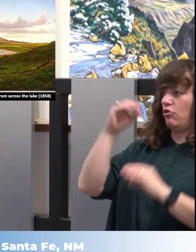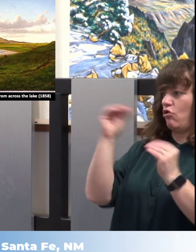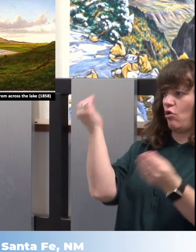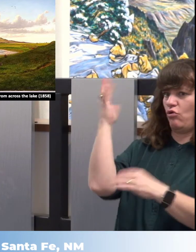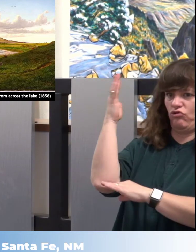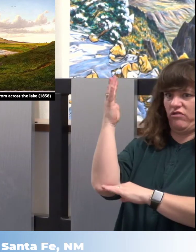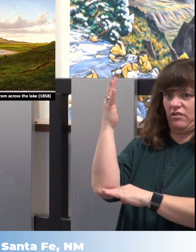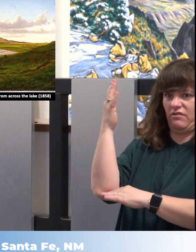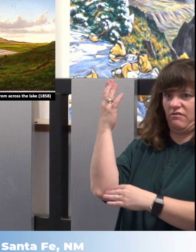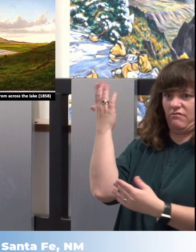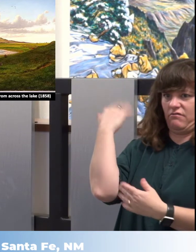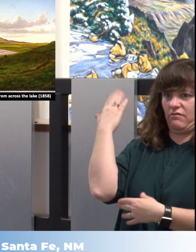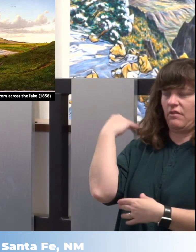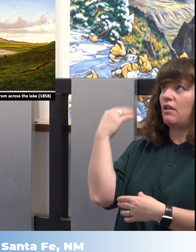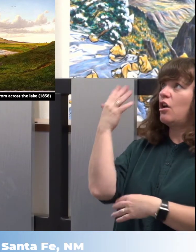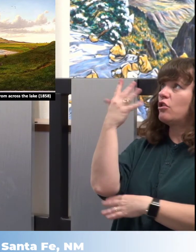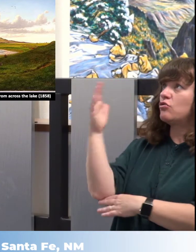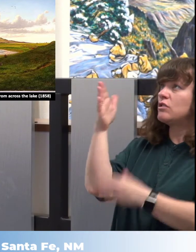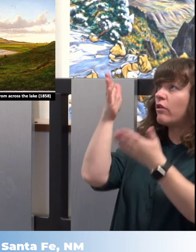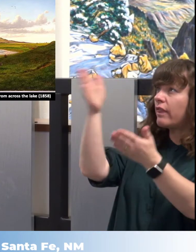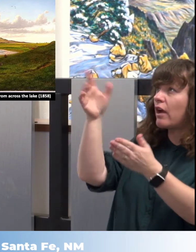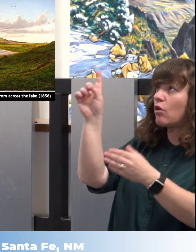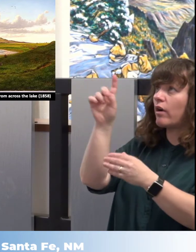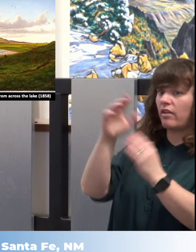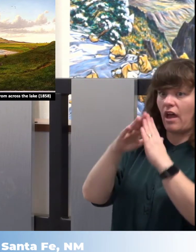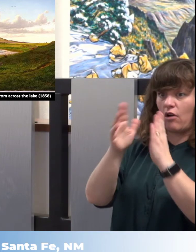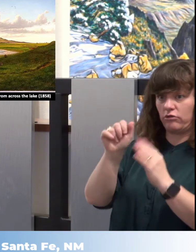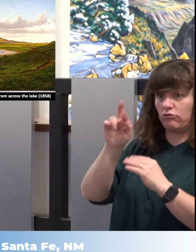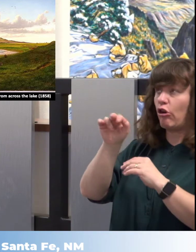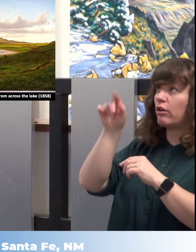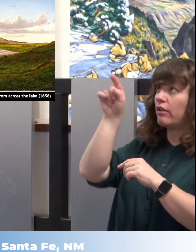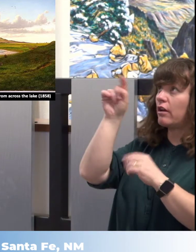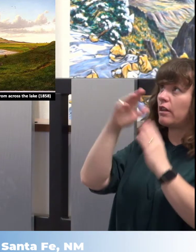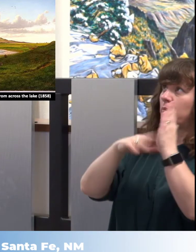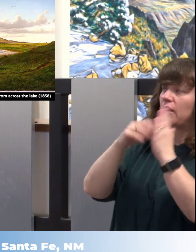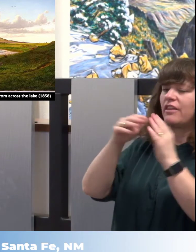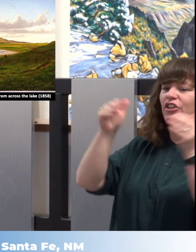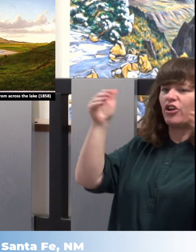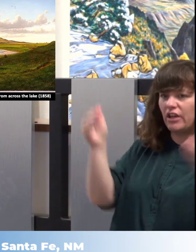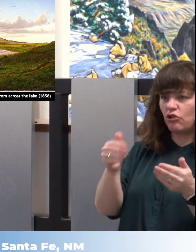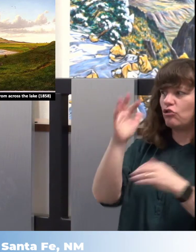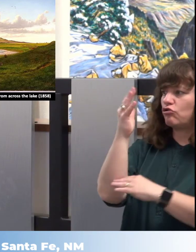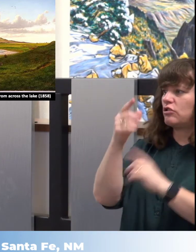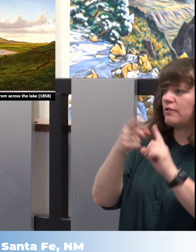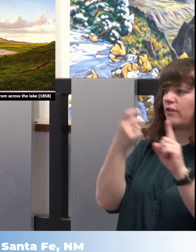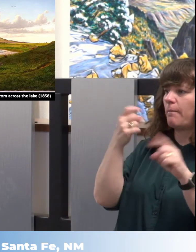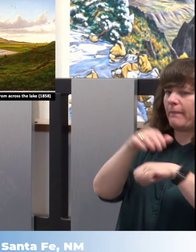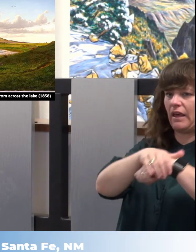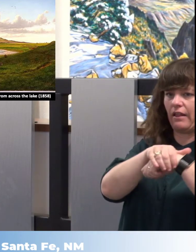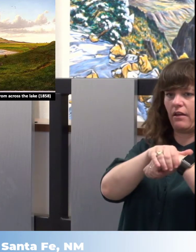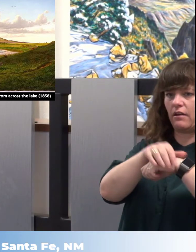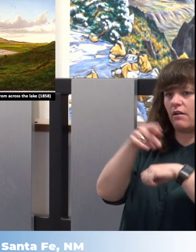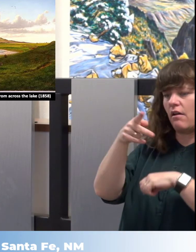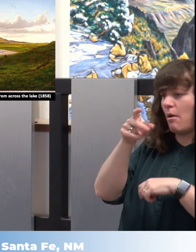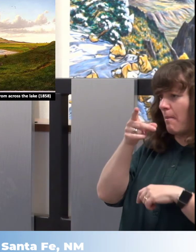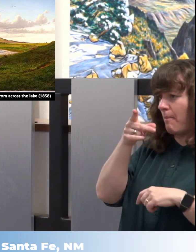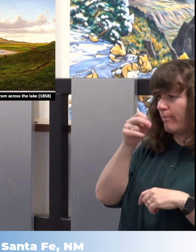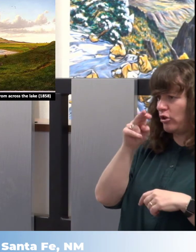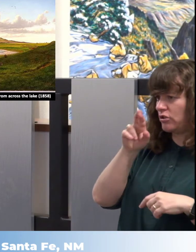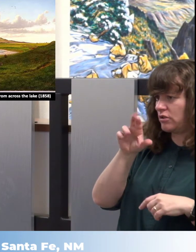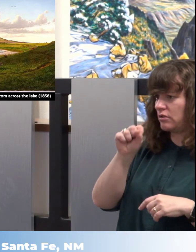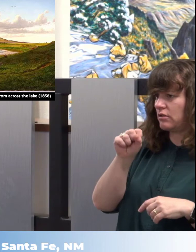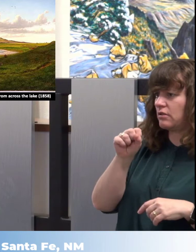trees that are there, where the houses are, are introduced trees from England. They're poppers that have just been planted in the line